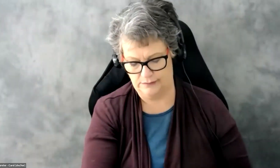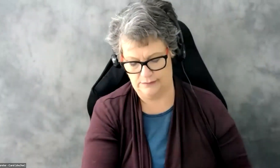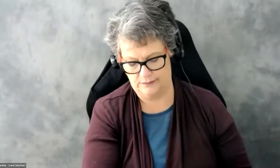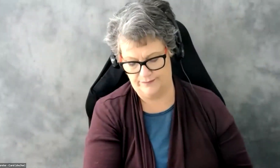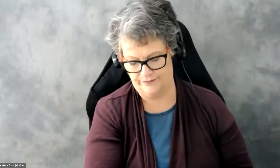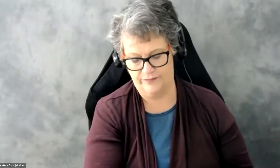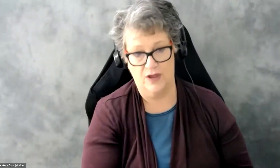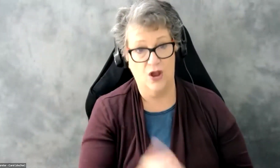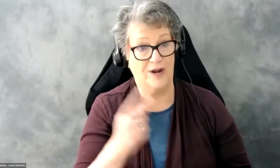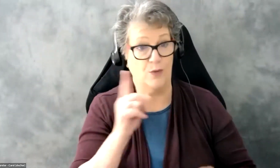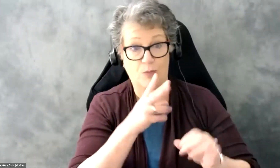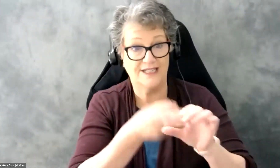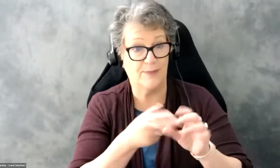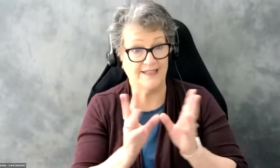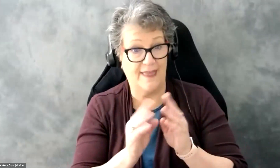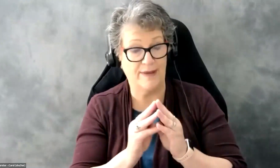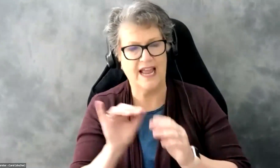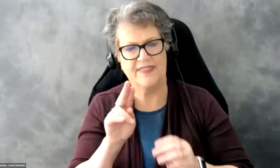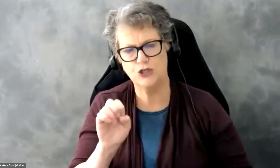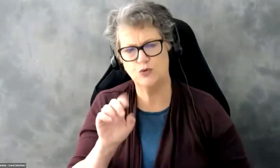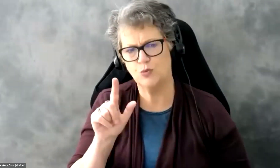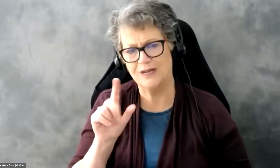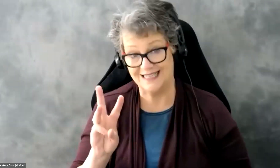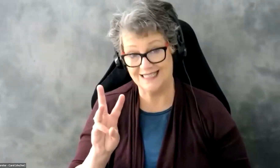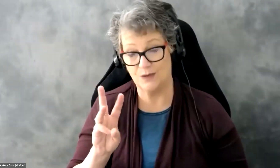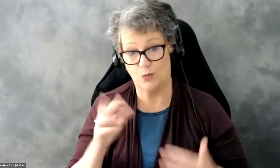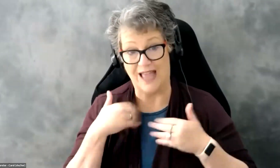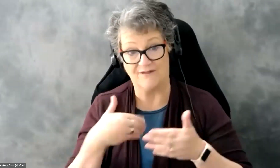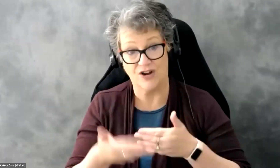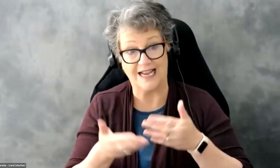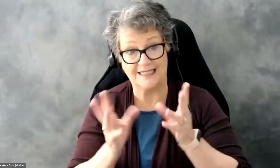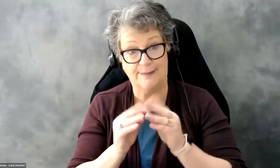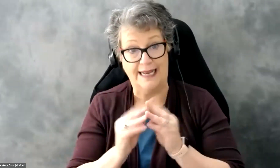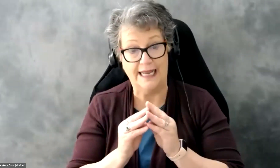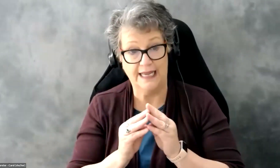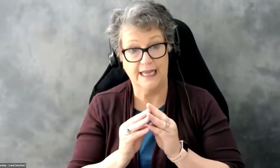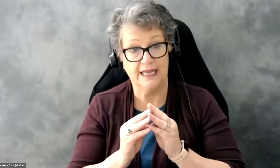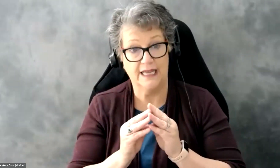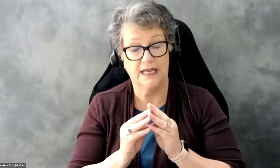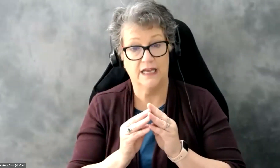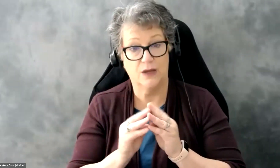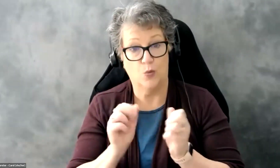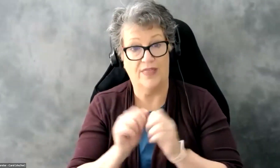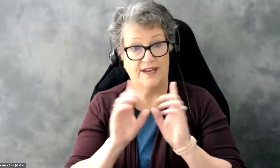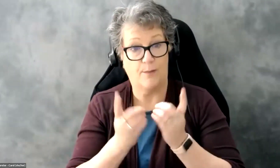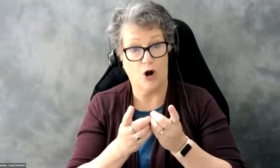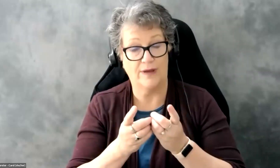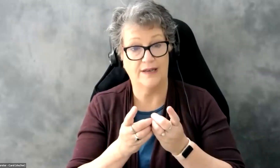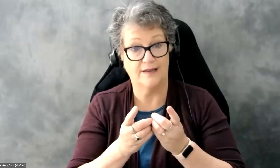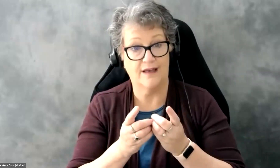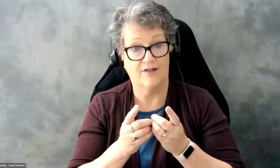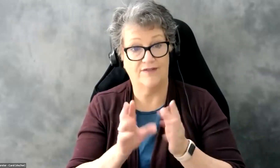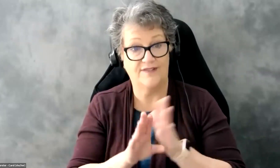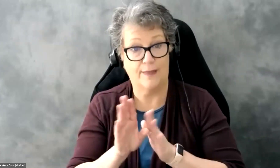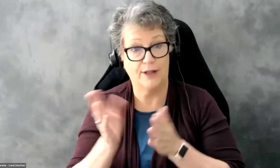Or anyone that regularly participates in that meeting? I believe June 26th is when we have our next upcoming one with the Department of Developmental